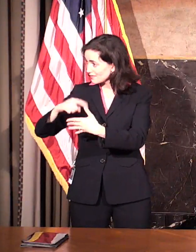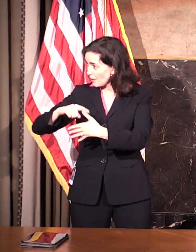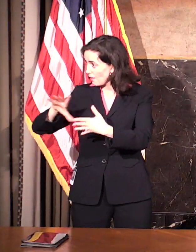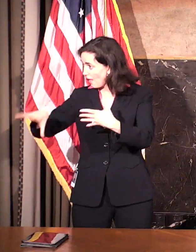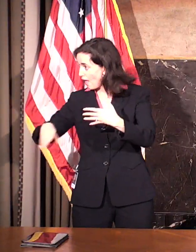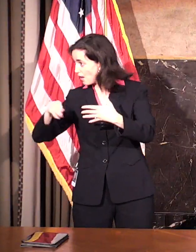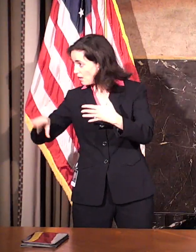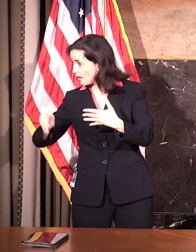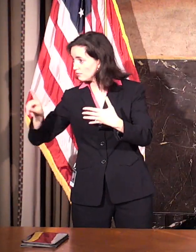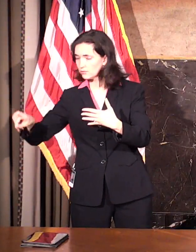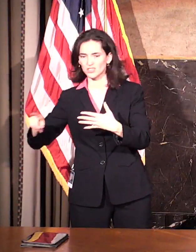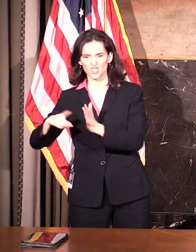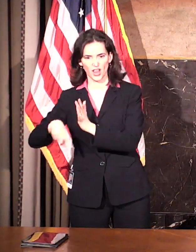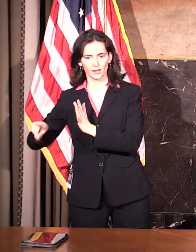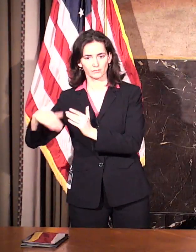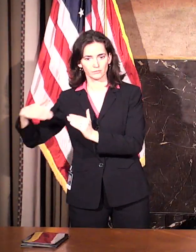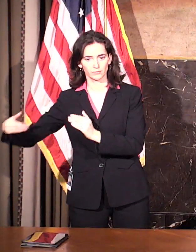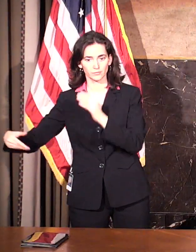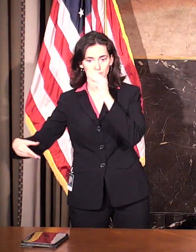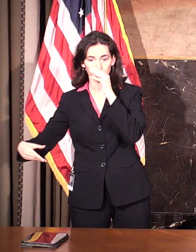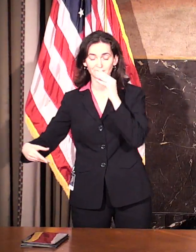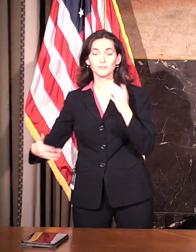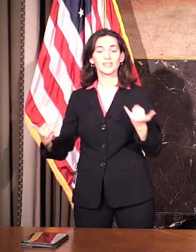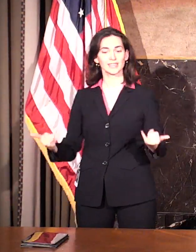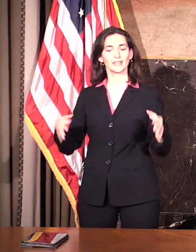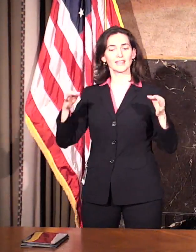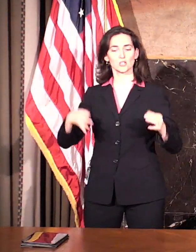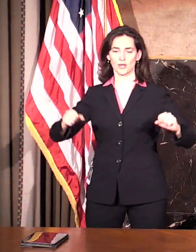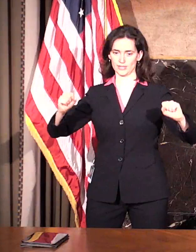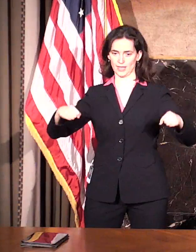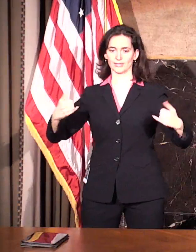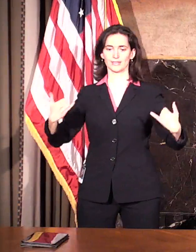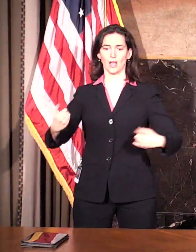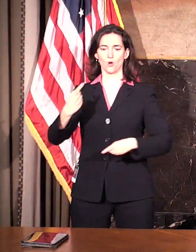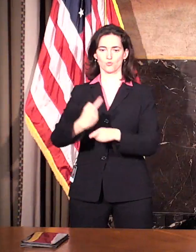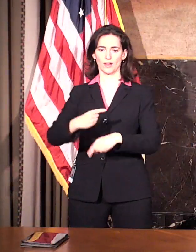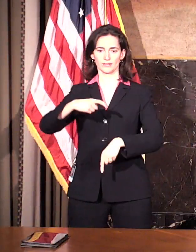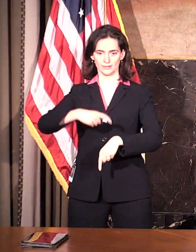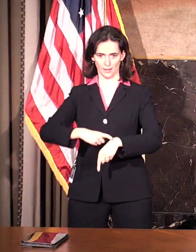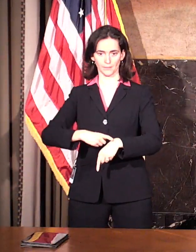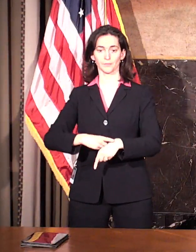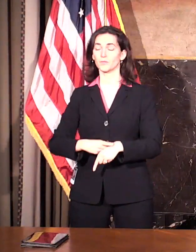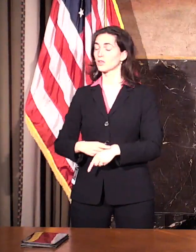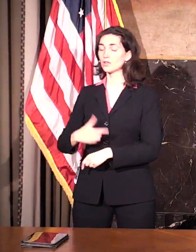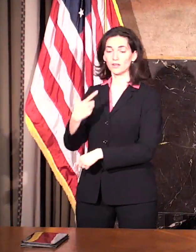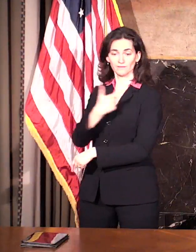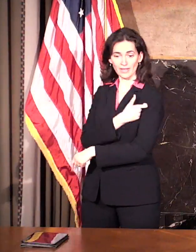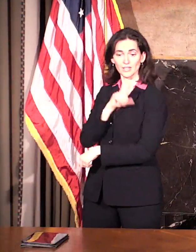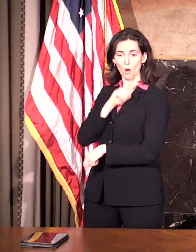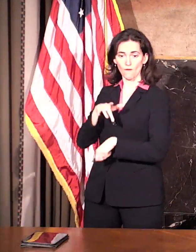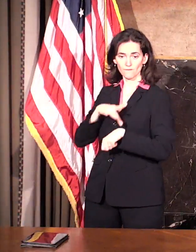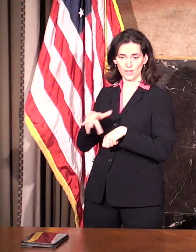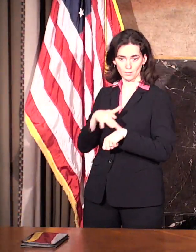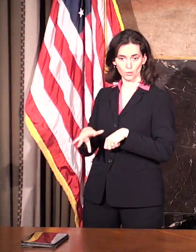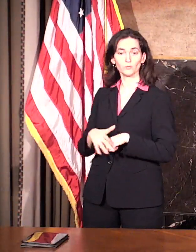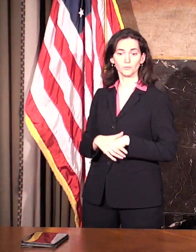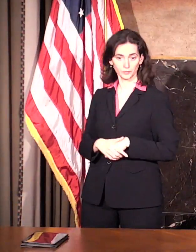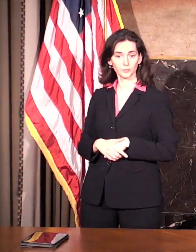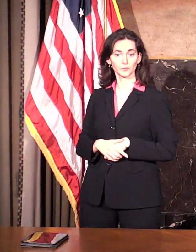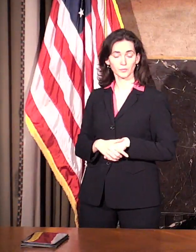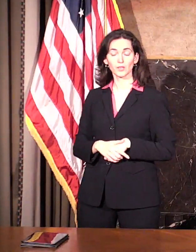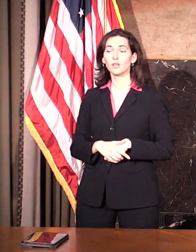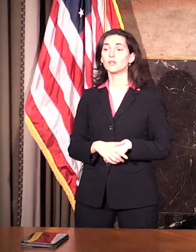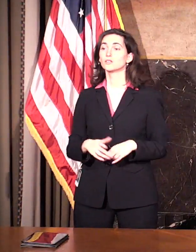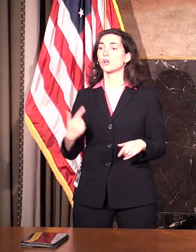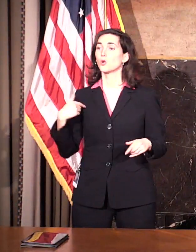Monday? And the decision is yes. The doses are available. We, again, are going